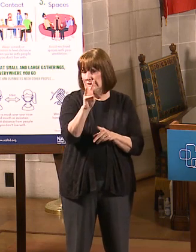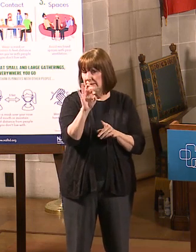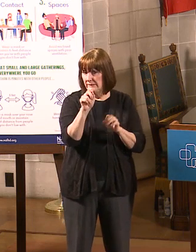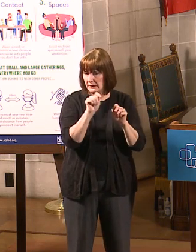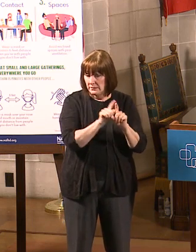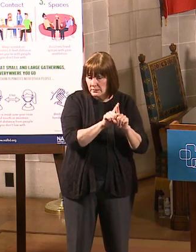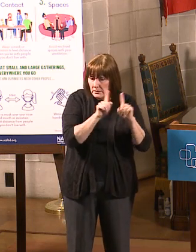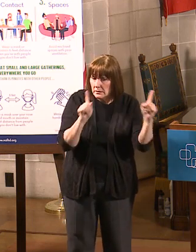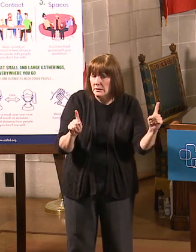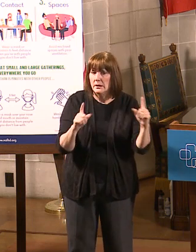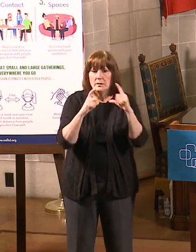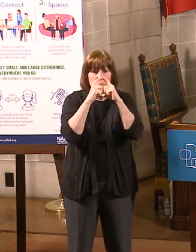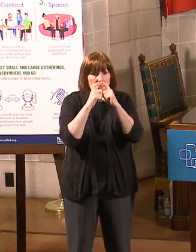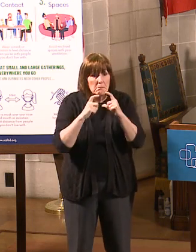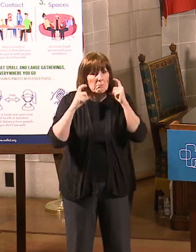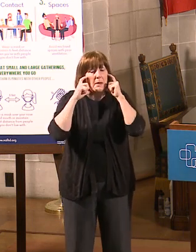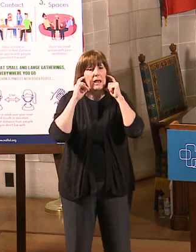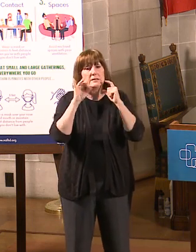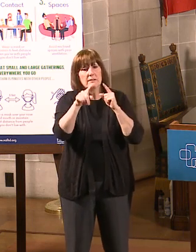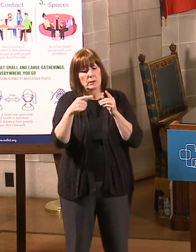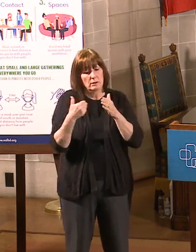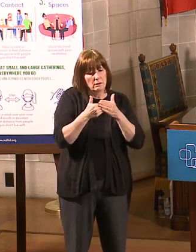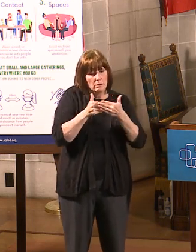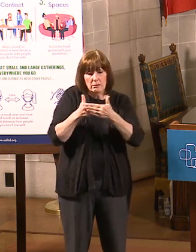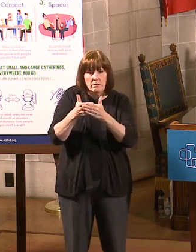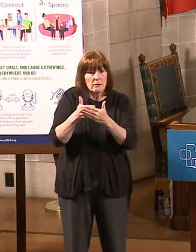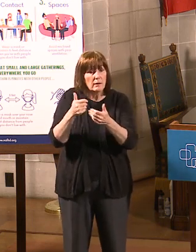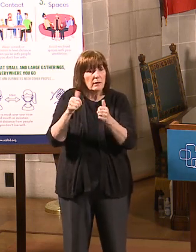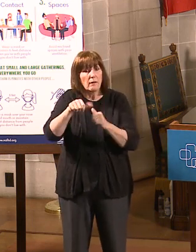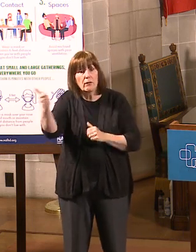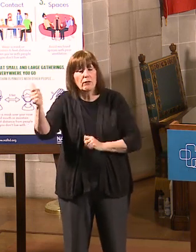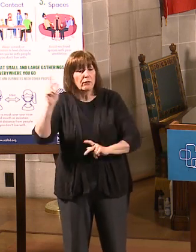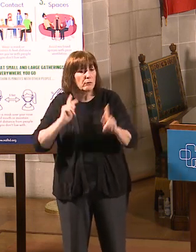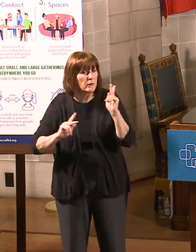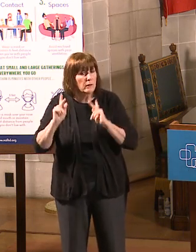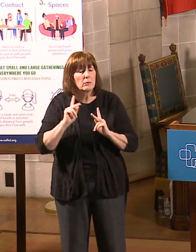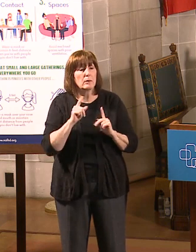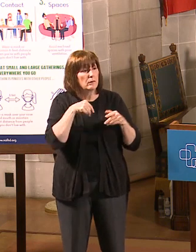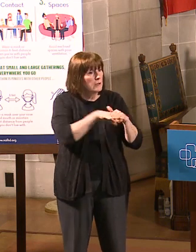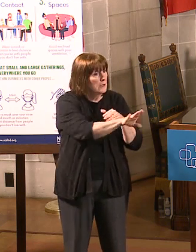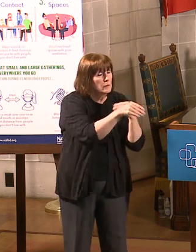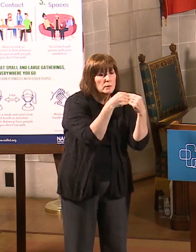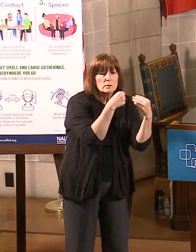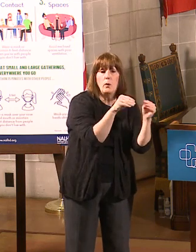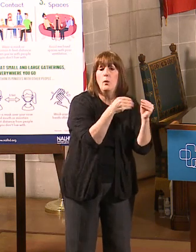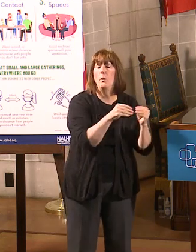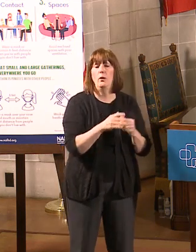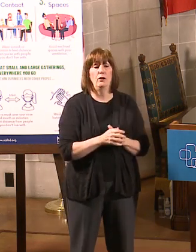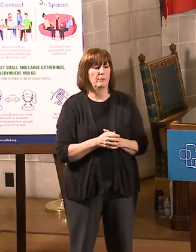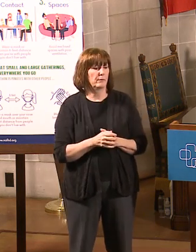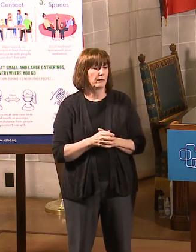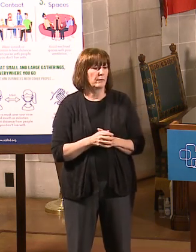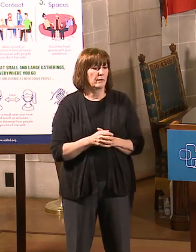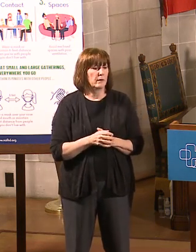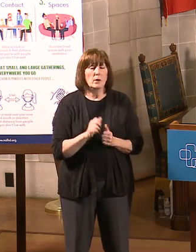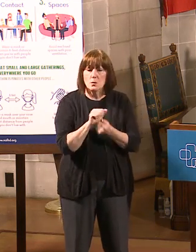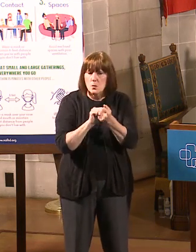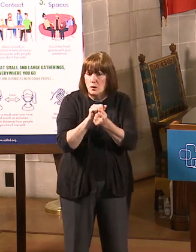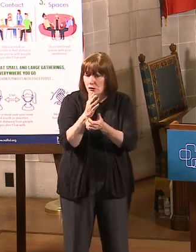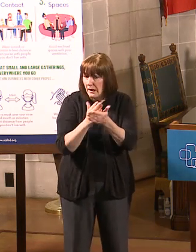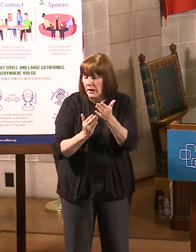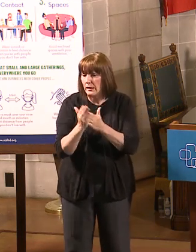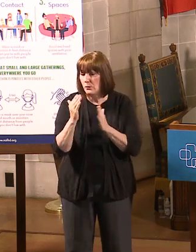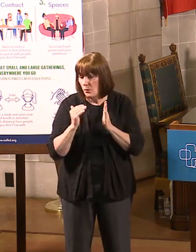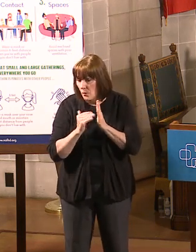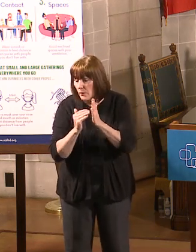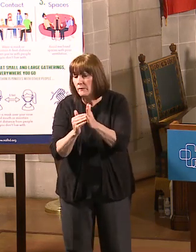wearing a mask when you're going to be going to the store, for example, or be inside closer than 6 feet to somebody, washing your hands often,